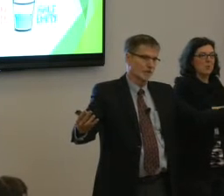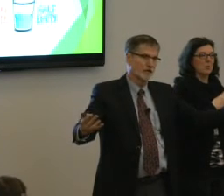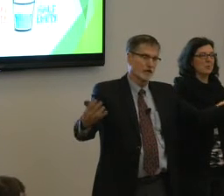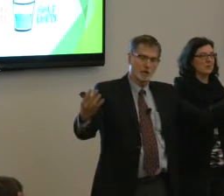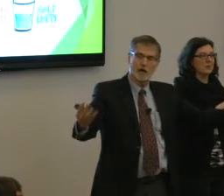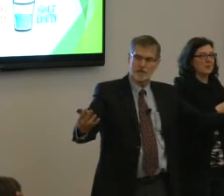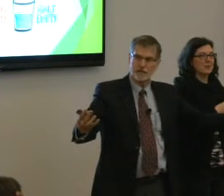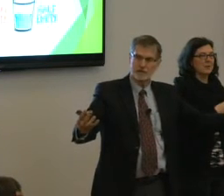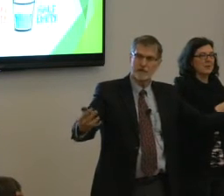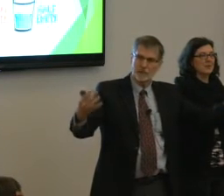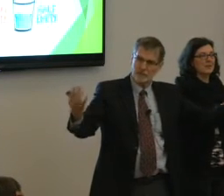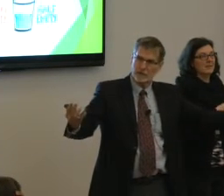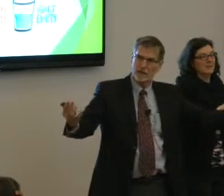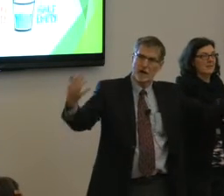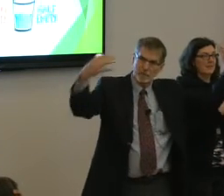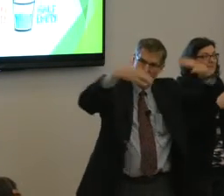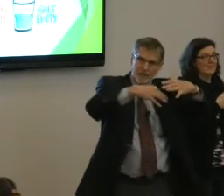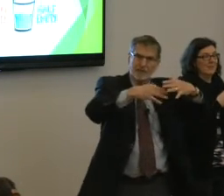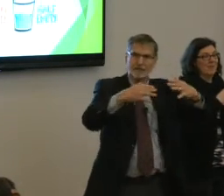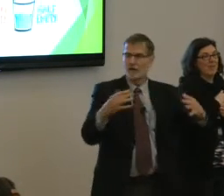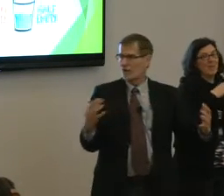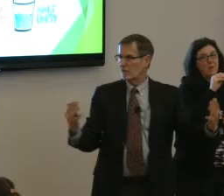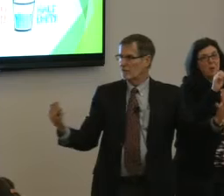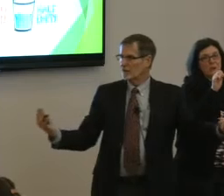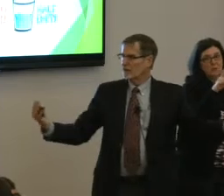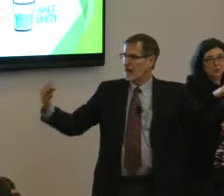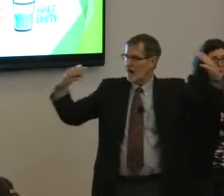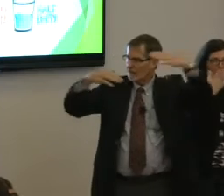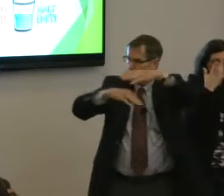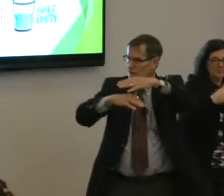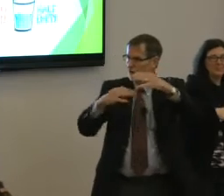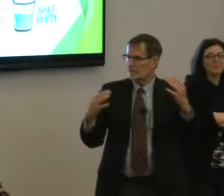deficit if you're not an Ohio State fan.